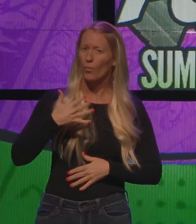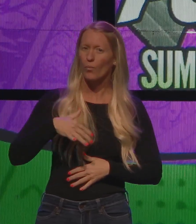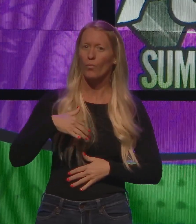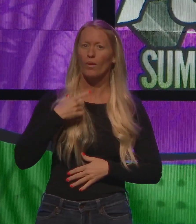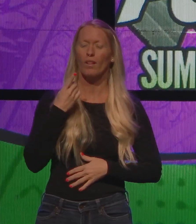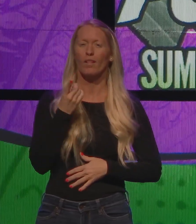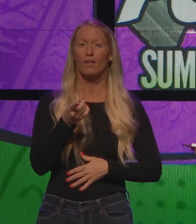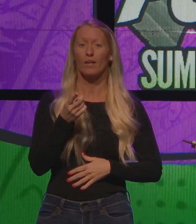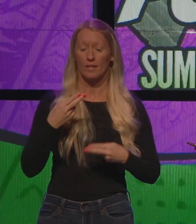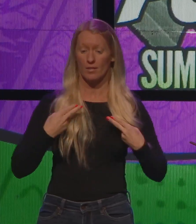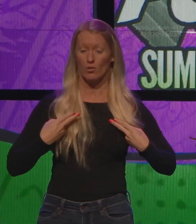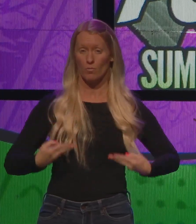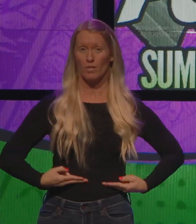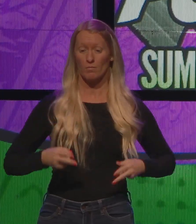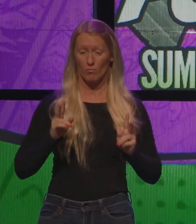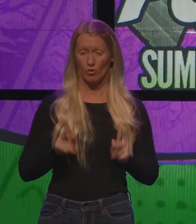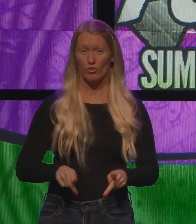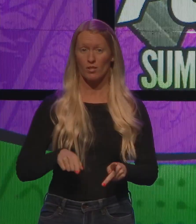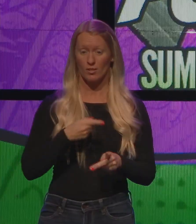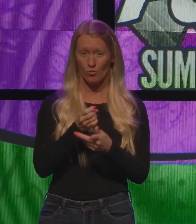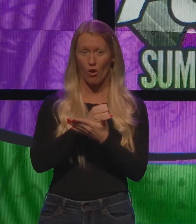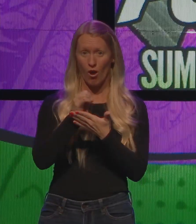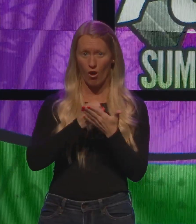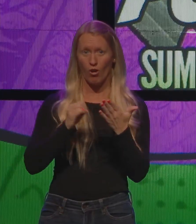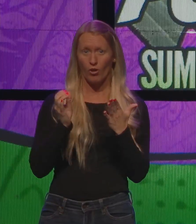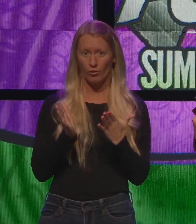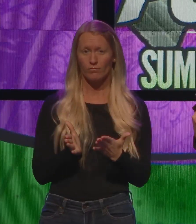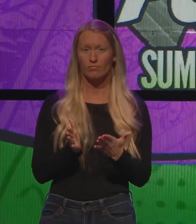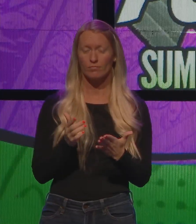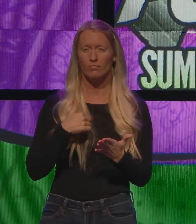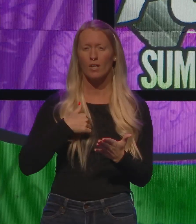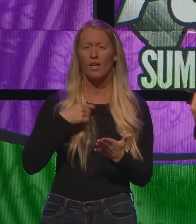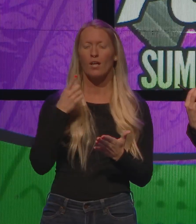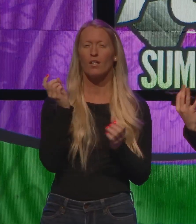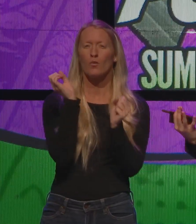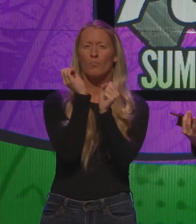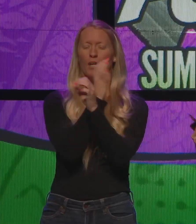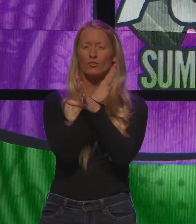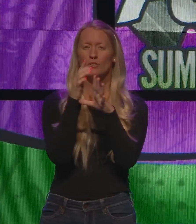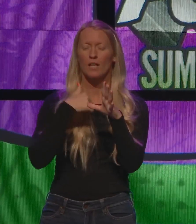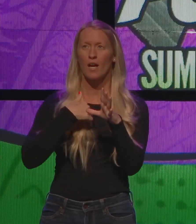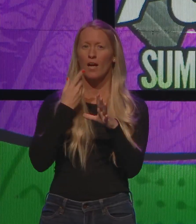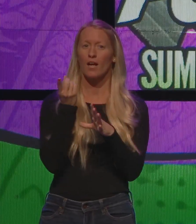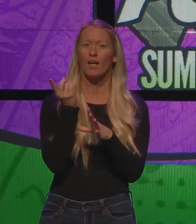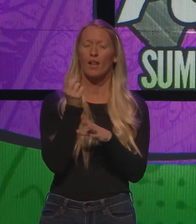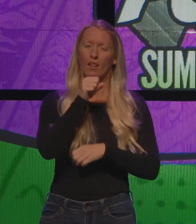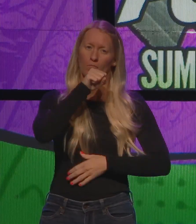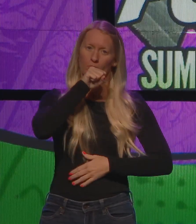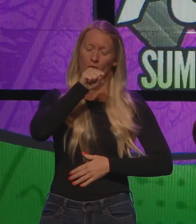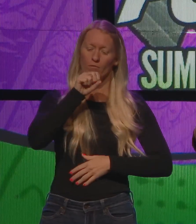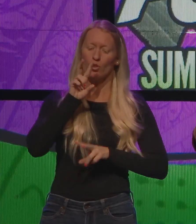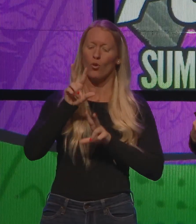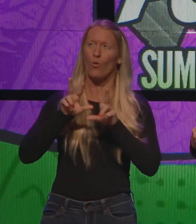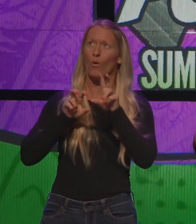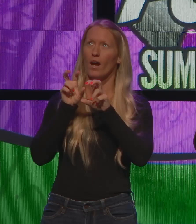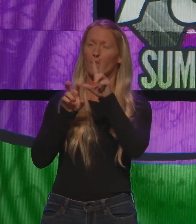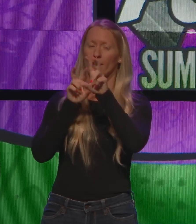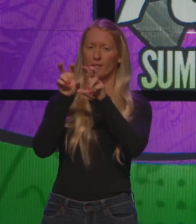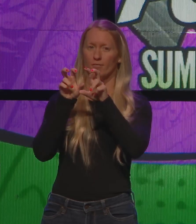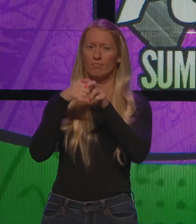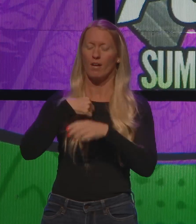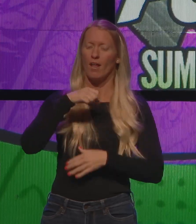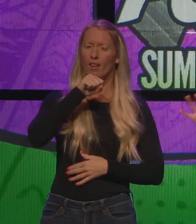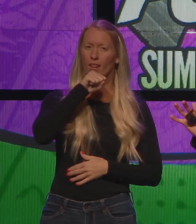that. Or it reminds me of like standing on the edge. I love to go hiking, don't do it as much as I used to, but I love to go out, and